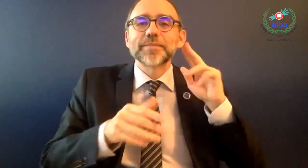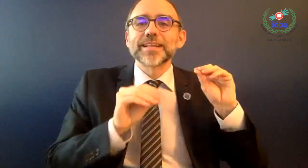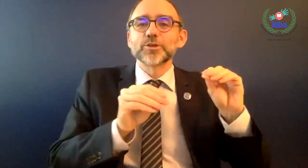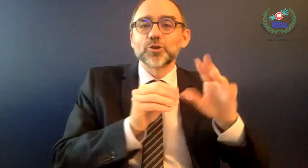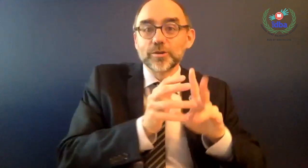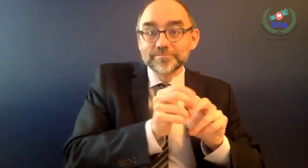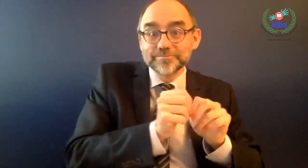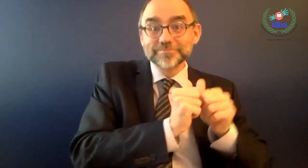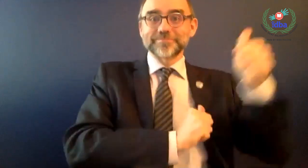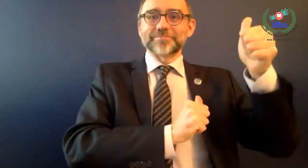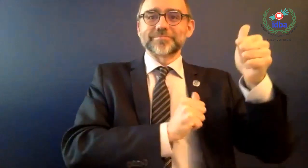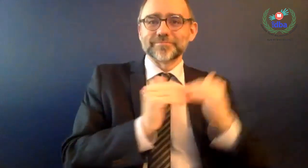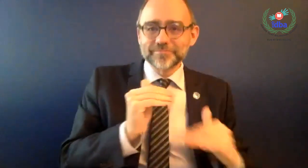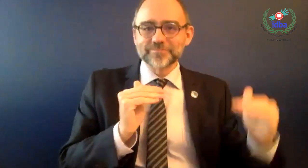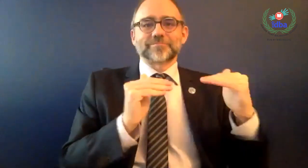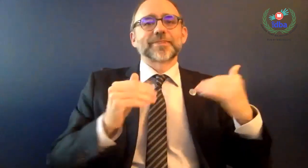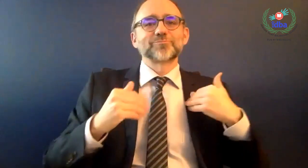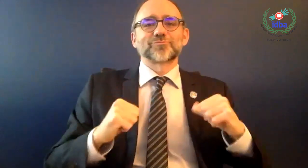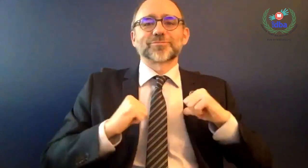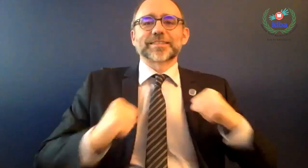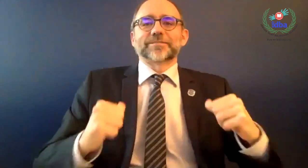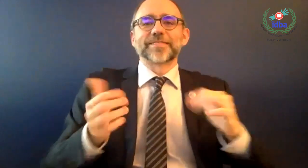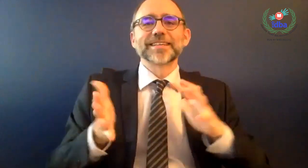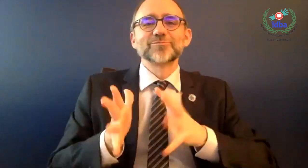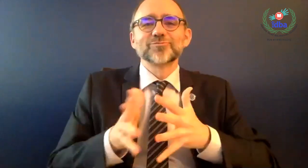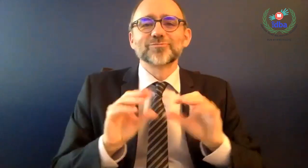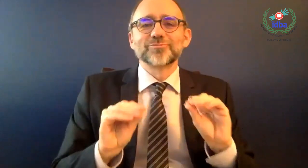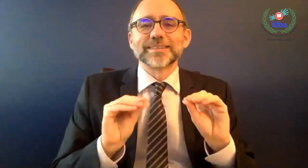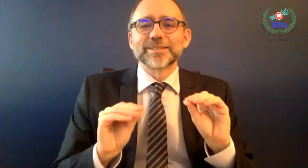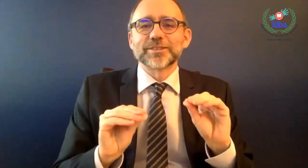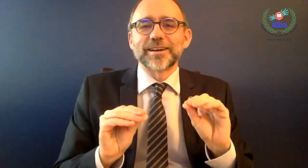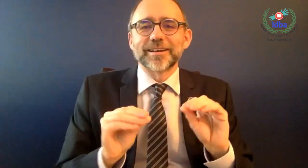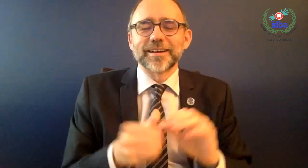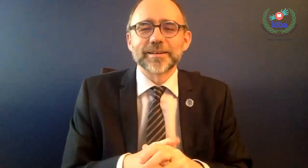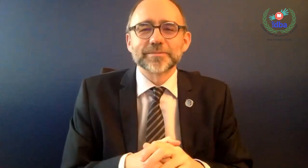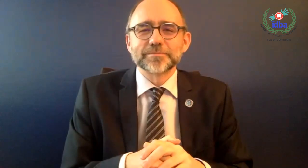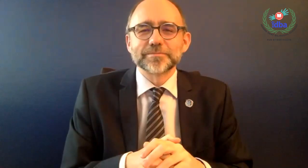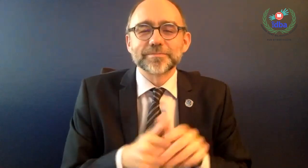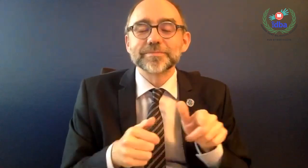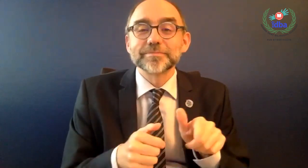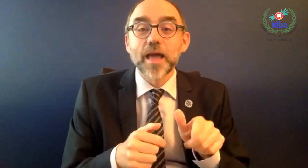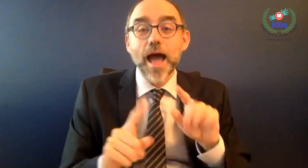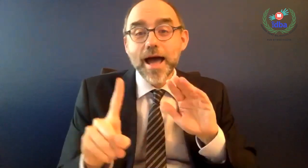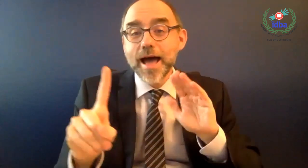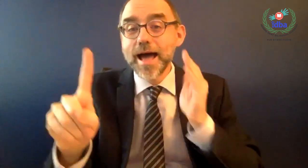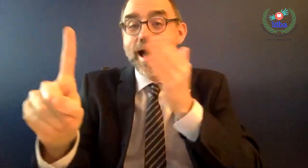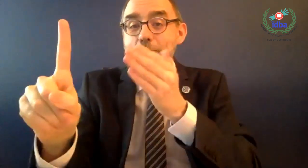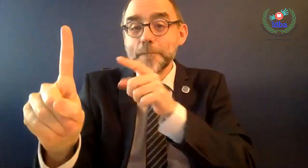and the assistance of more experts is required for making the life of deaf students, making life of our deaf students.